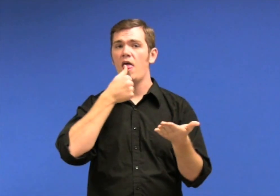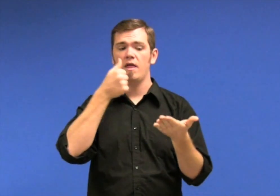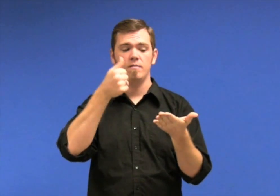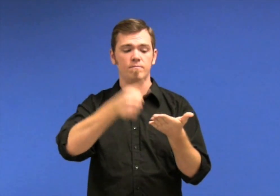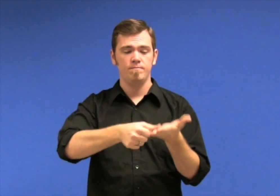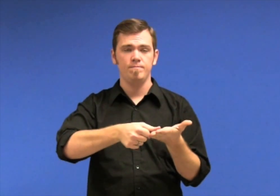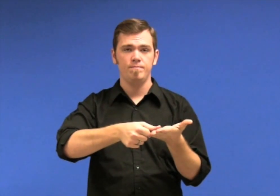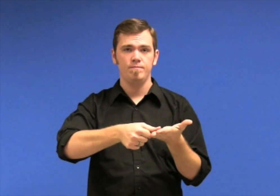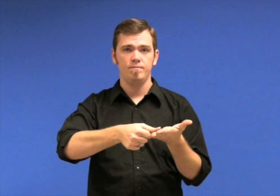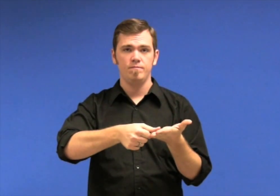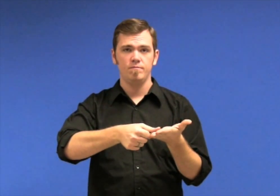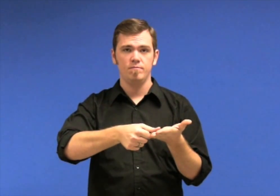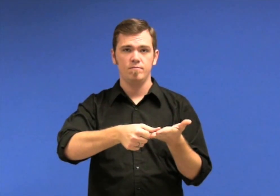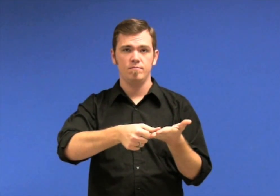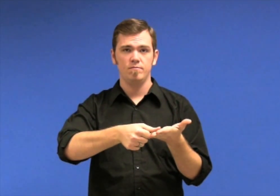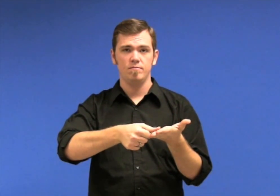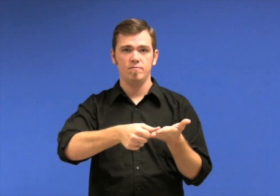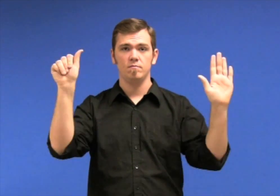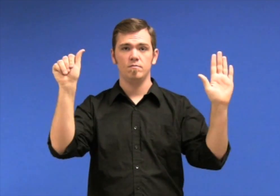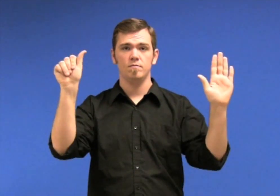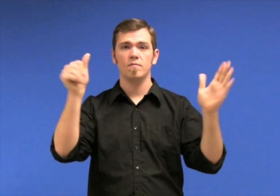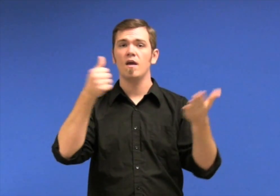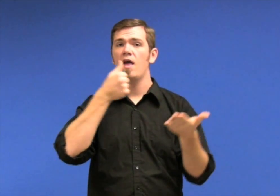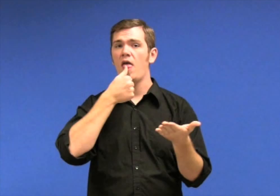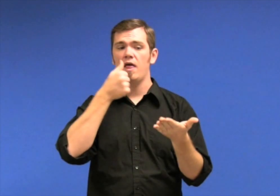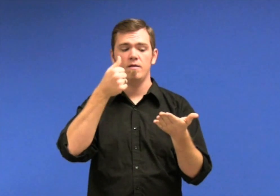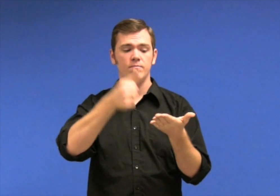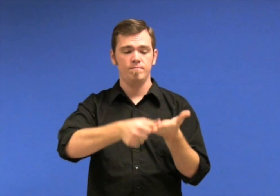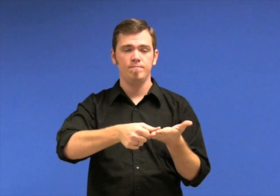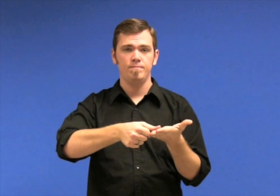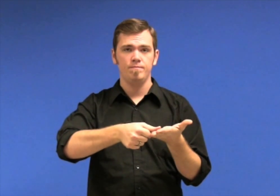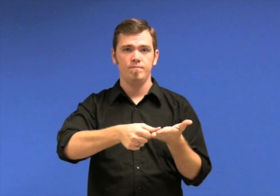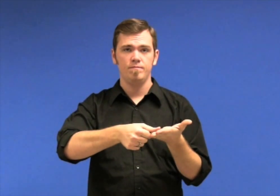It's just like you're putting the stamp on the corner of an envelope. So mail.